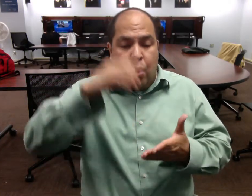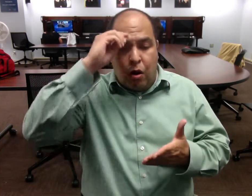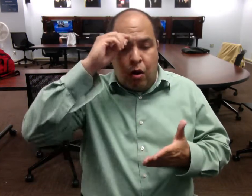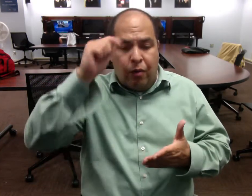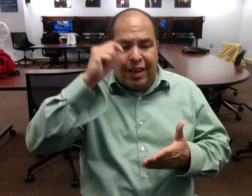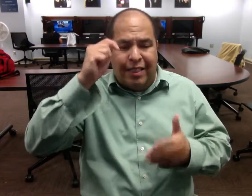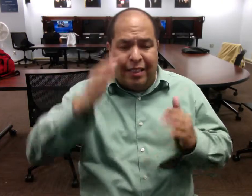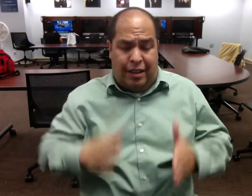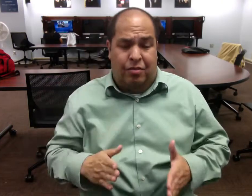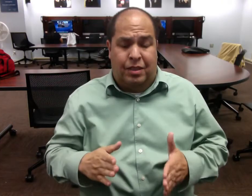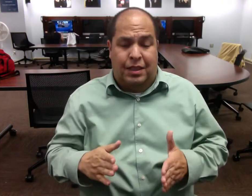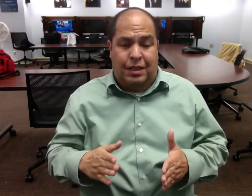1,